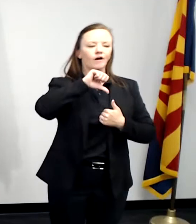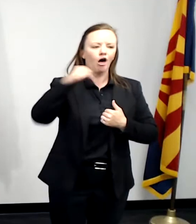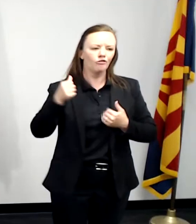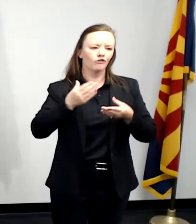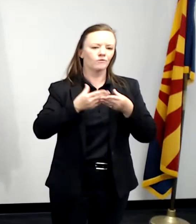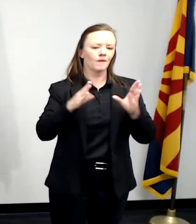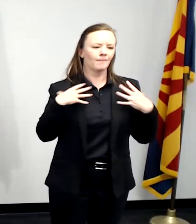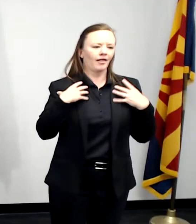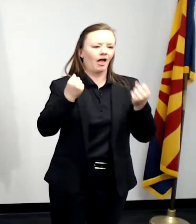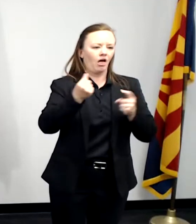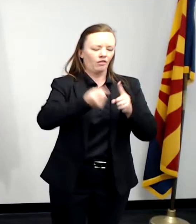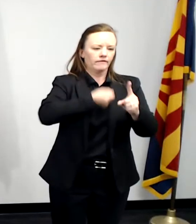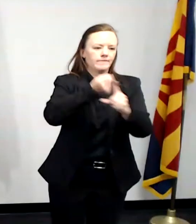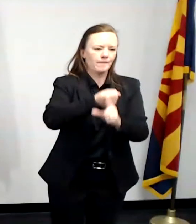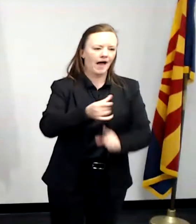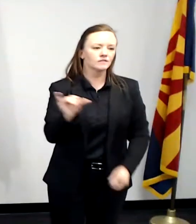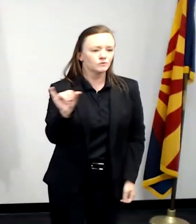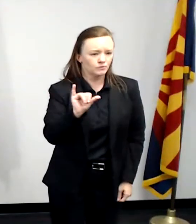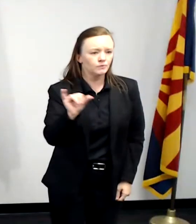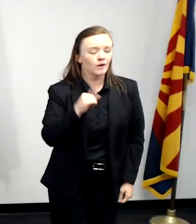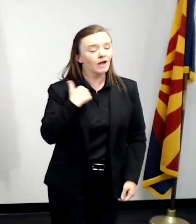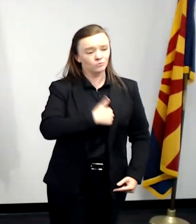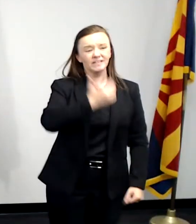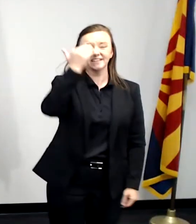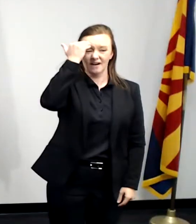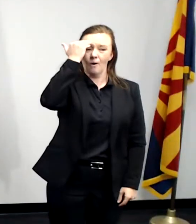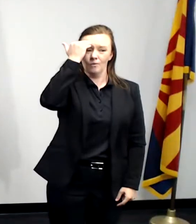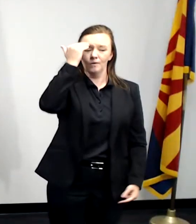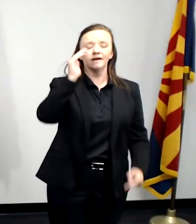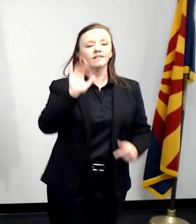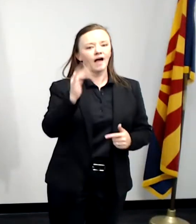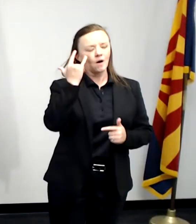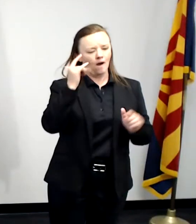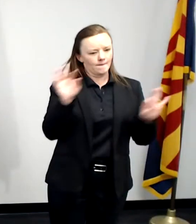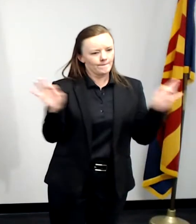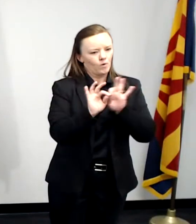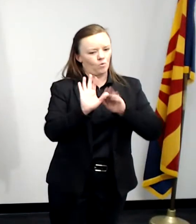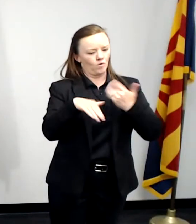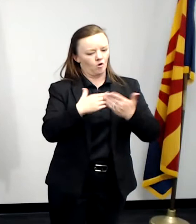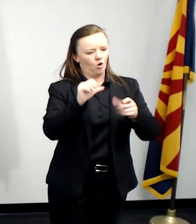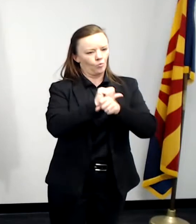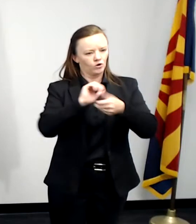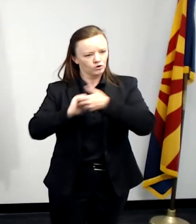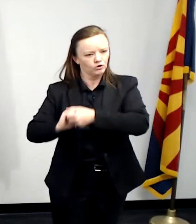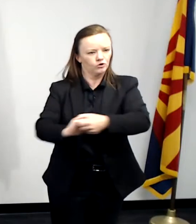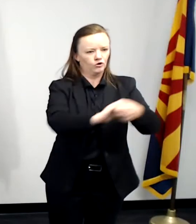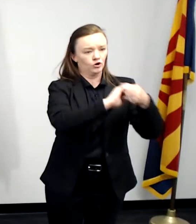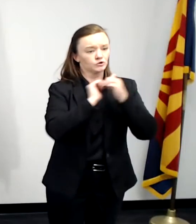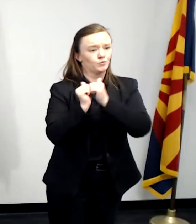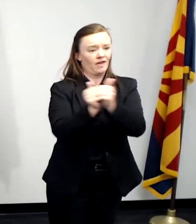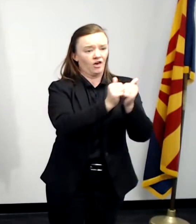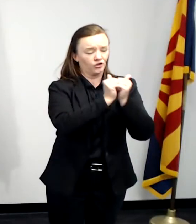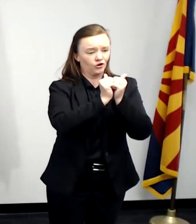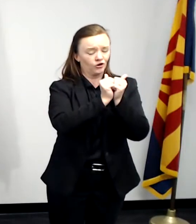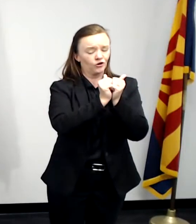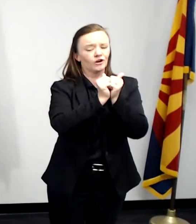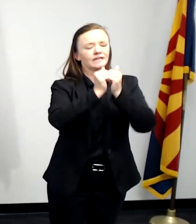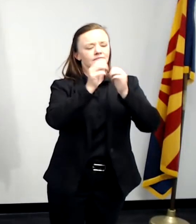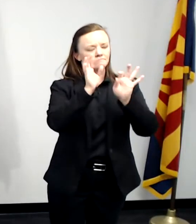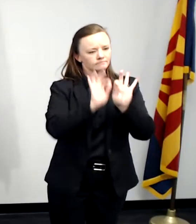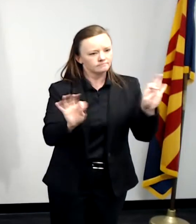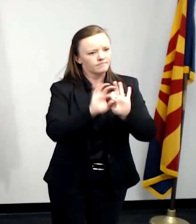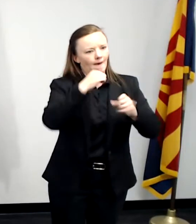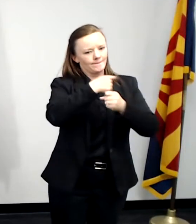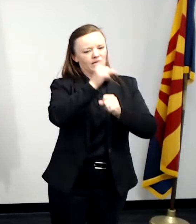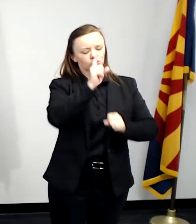that, and I think that's why we're all working together to make sure that we implement these social distancing measures